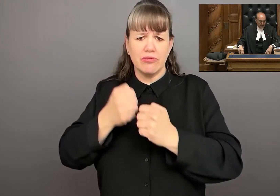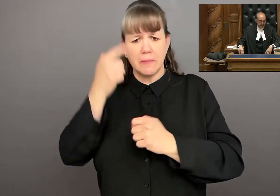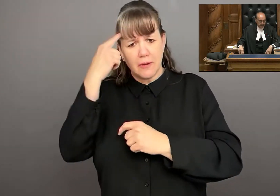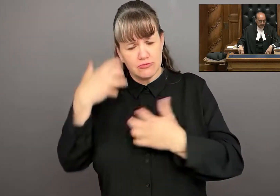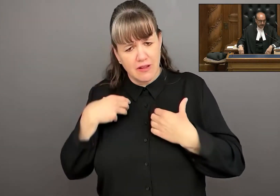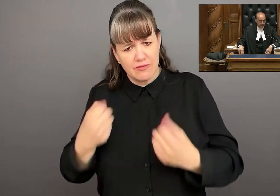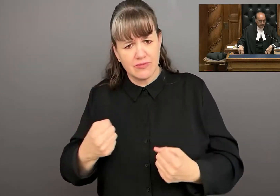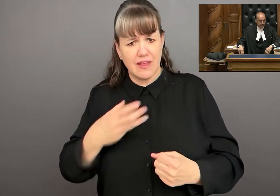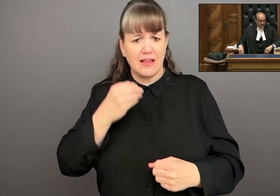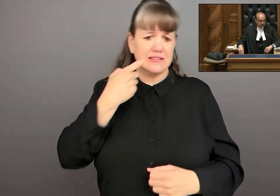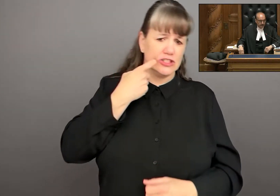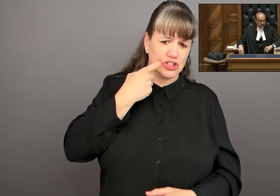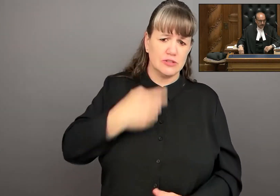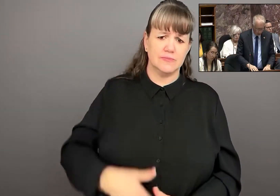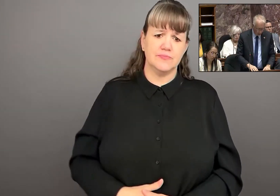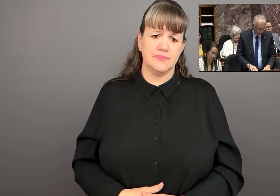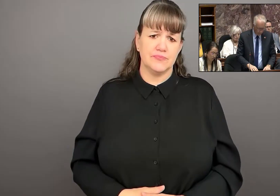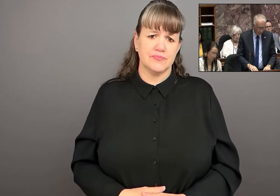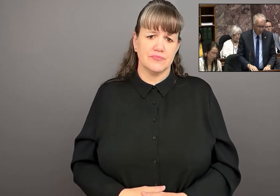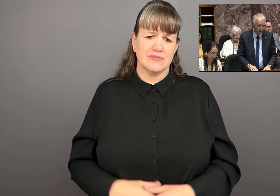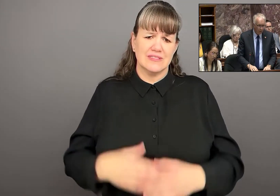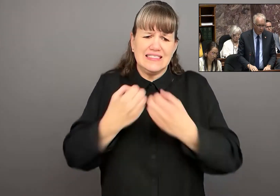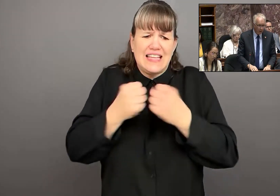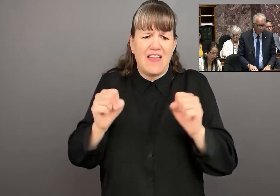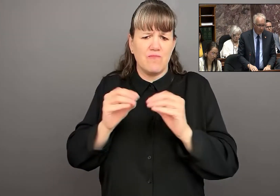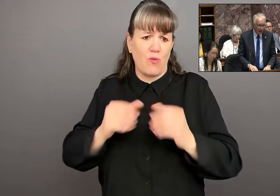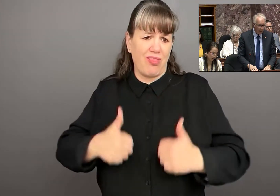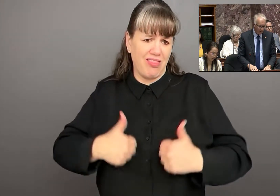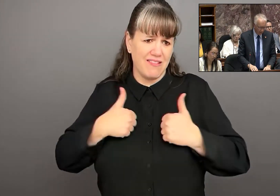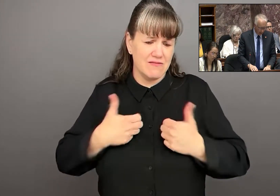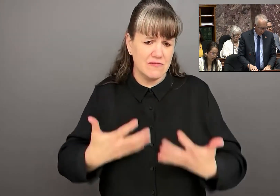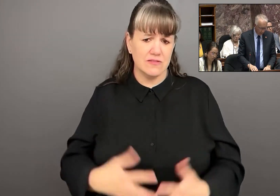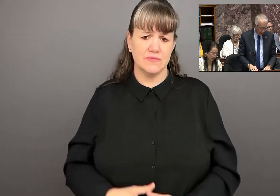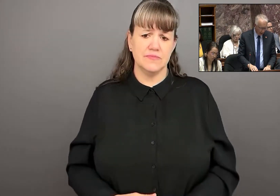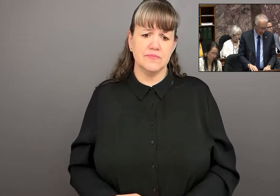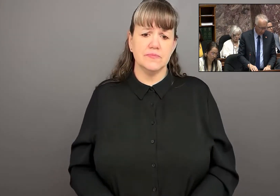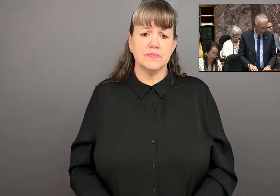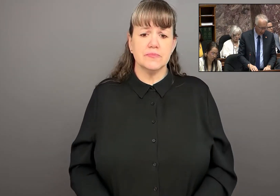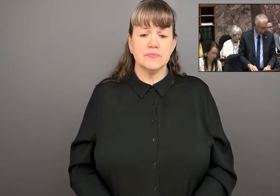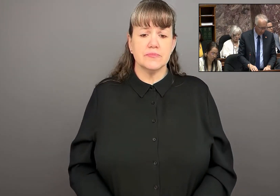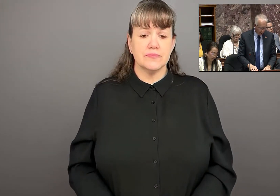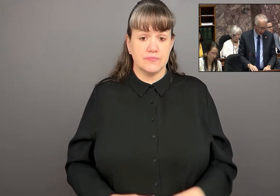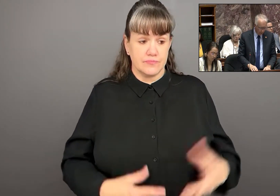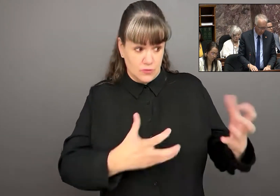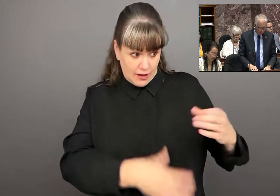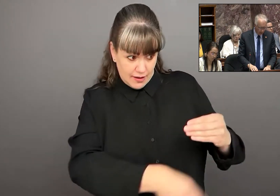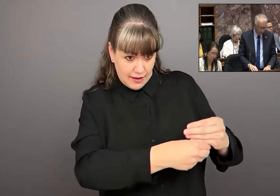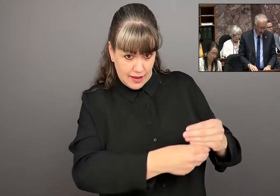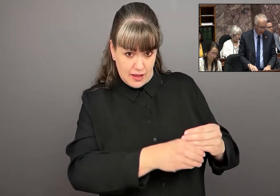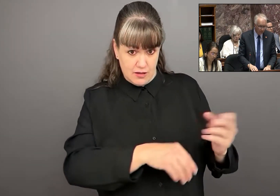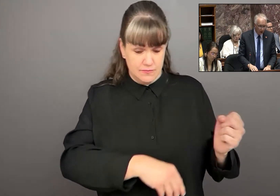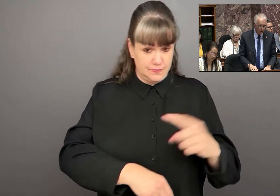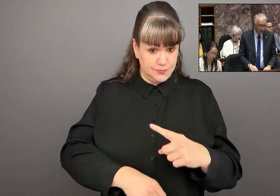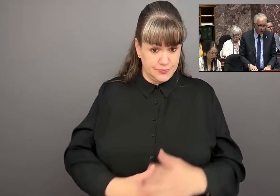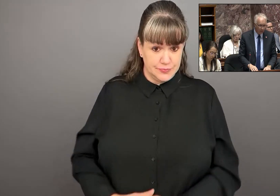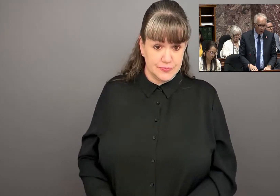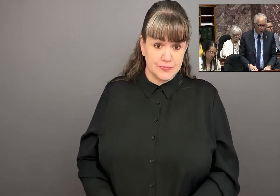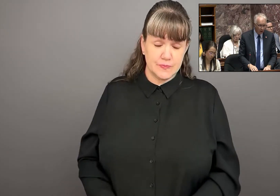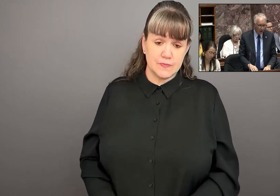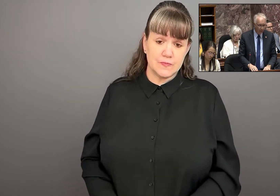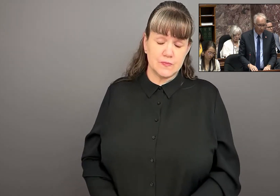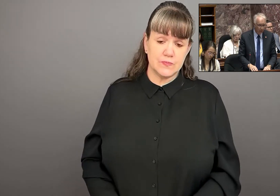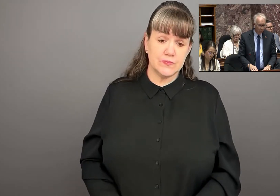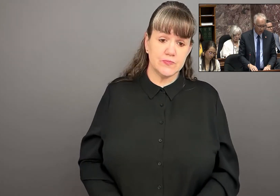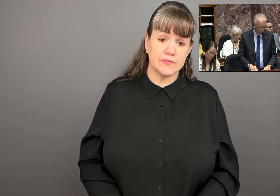supplemental. Mr. Speaker, once again, staff had mistaken another residence and falsely